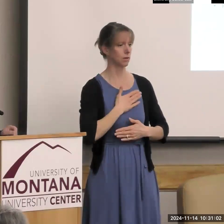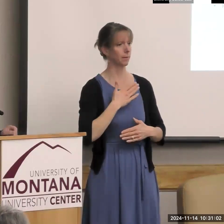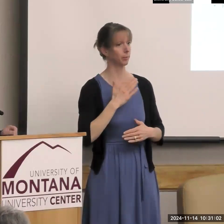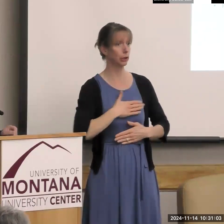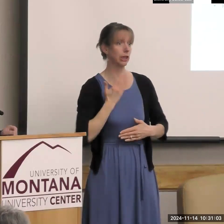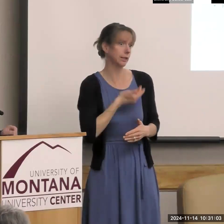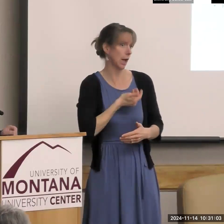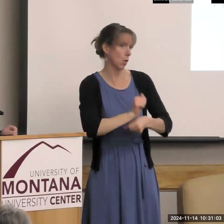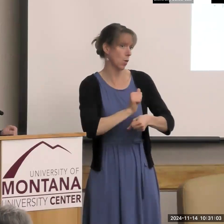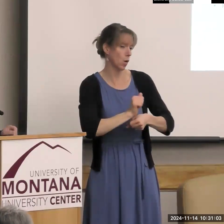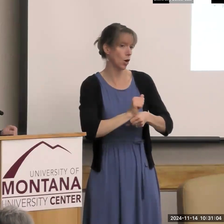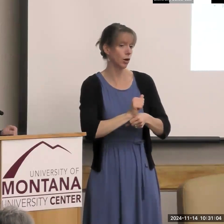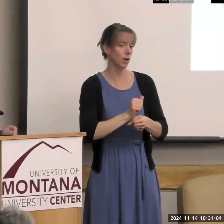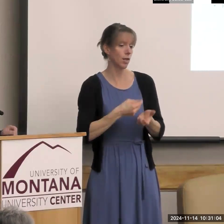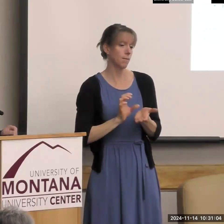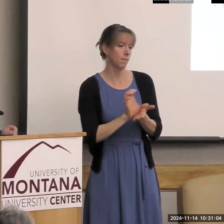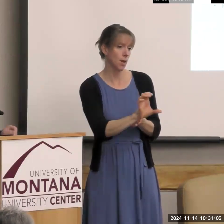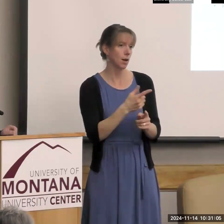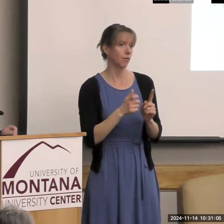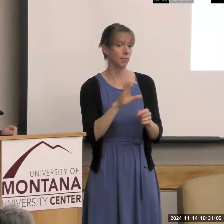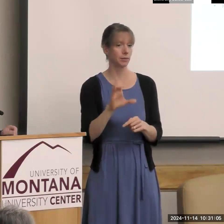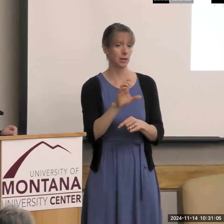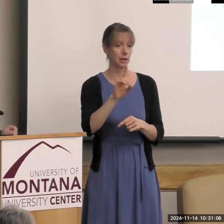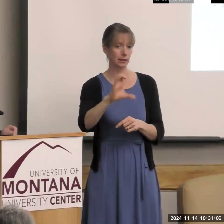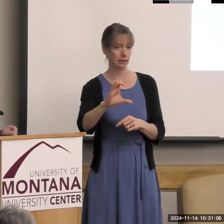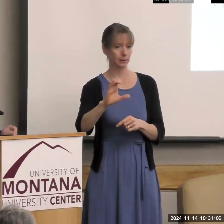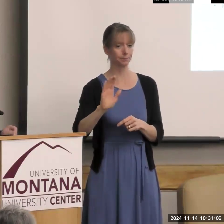It's funded out of a division of the CDC that